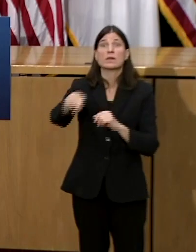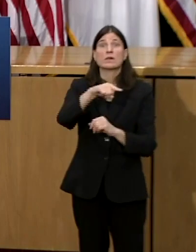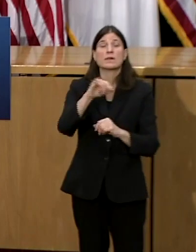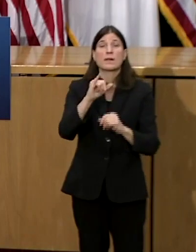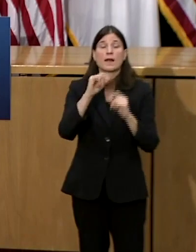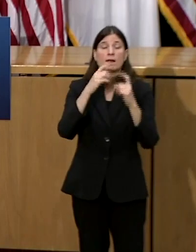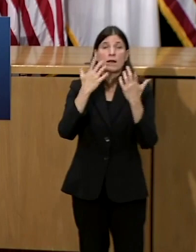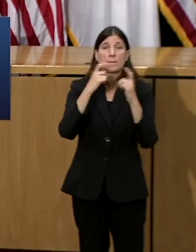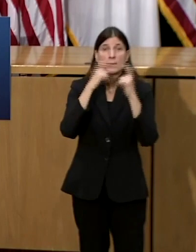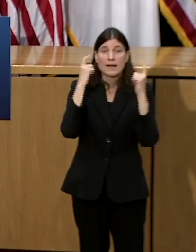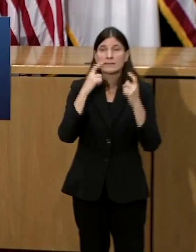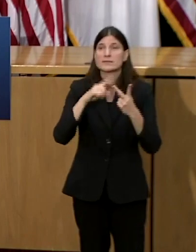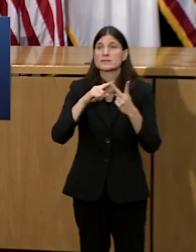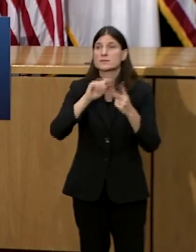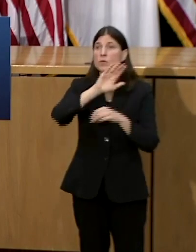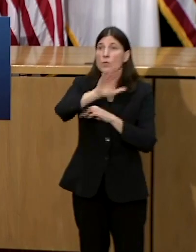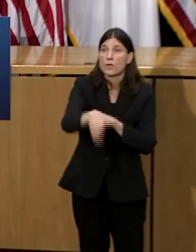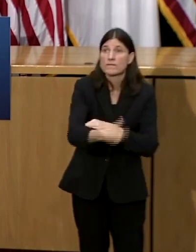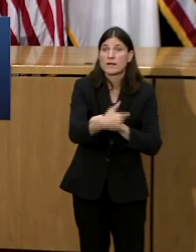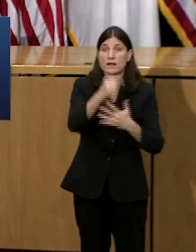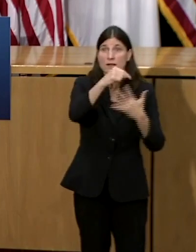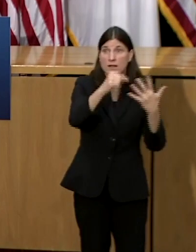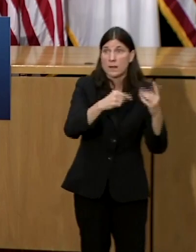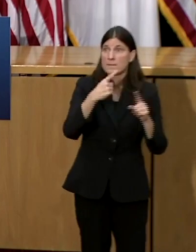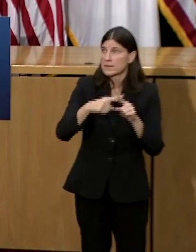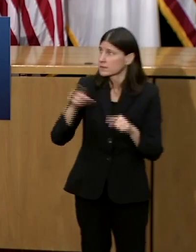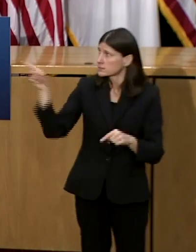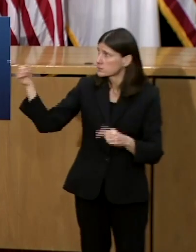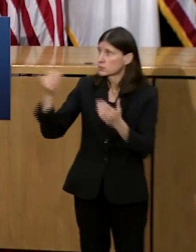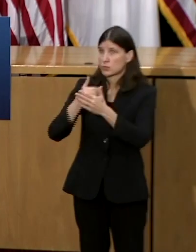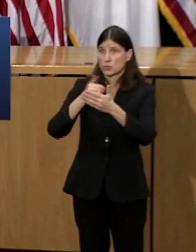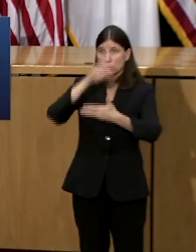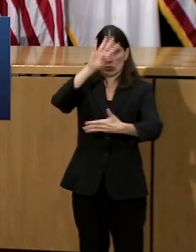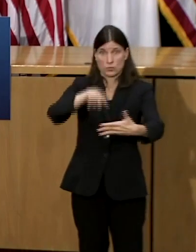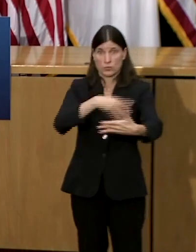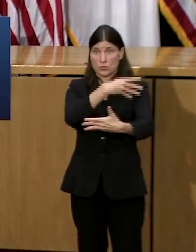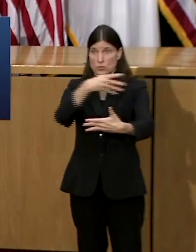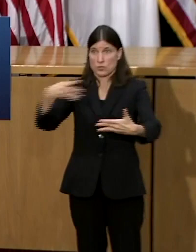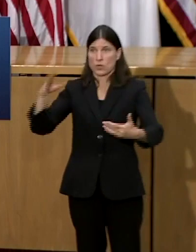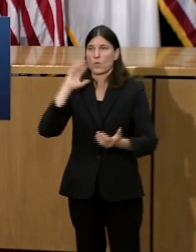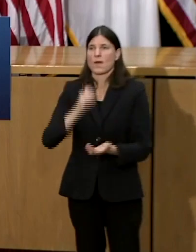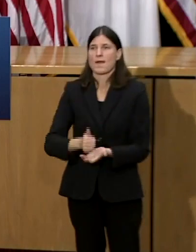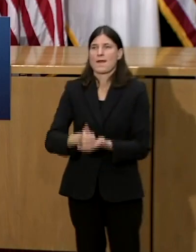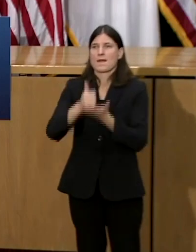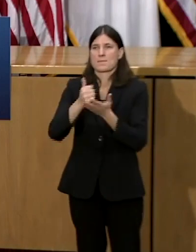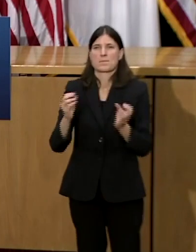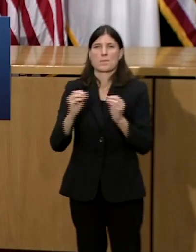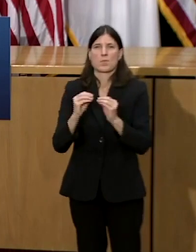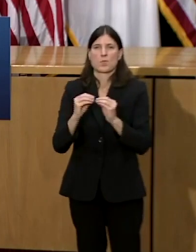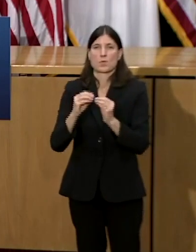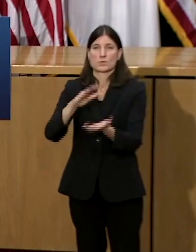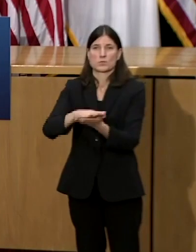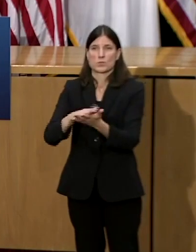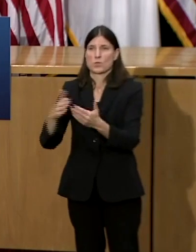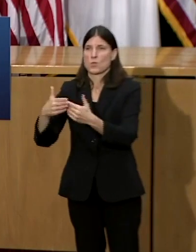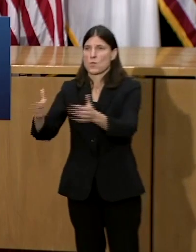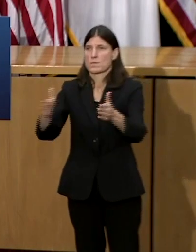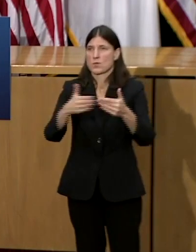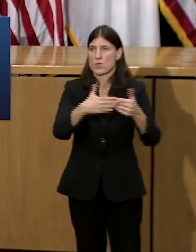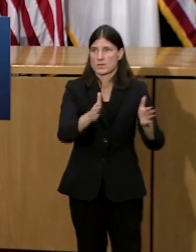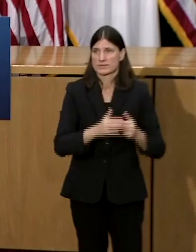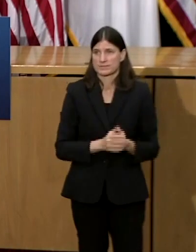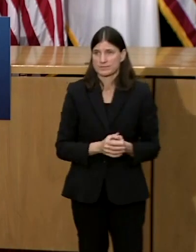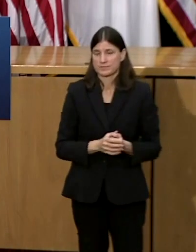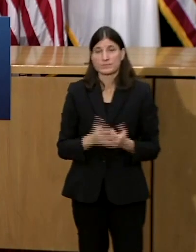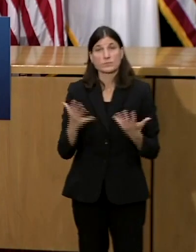time. More nuanced data will allow the safer school health planning that we need, including the ability to potentially pause